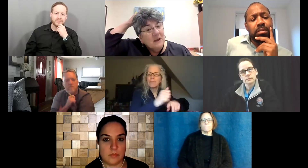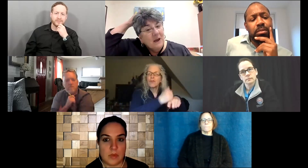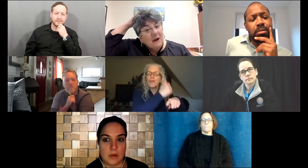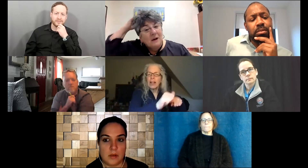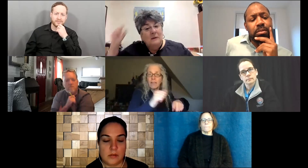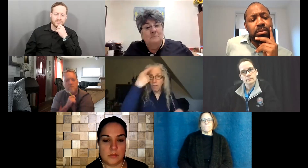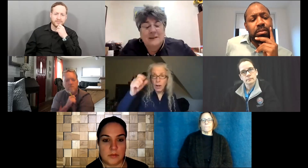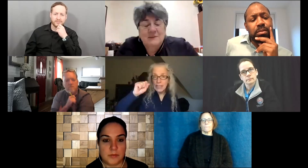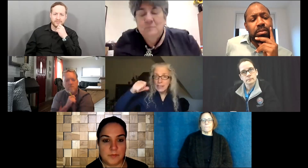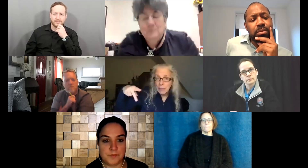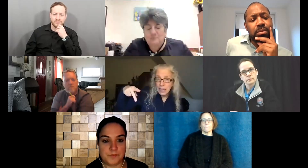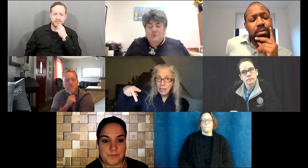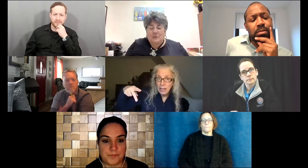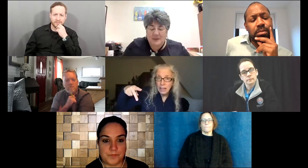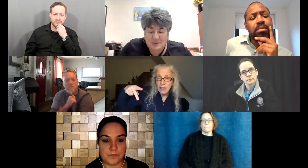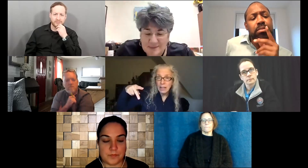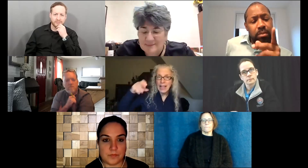SSPs,